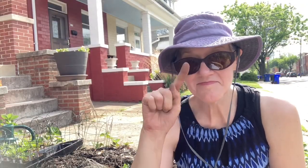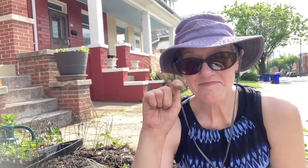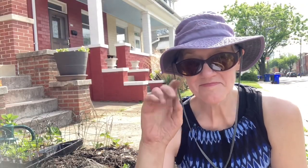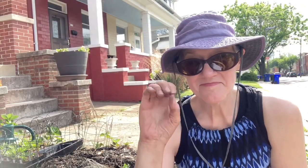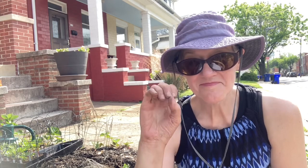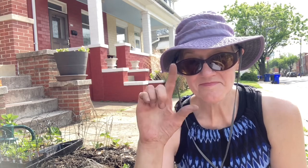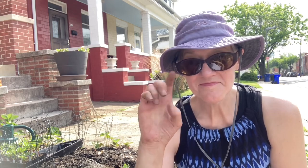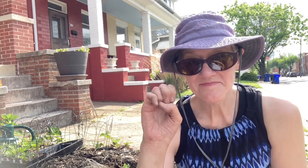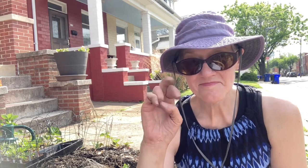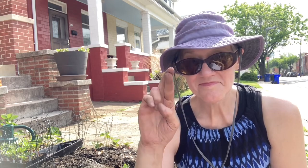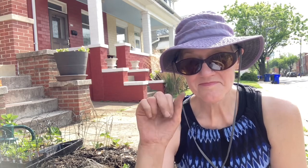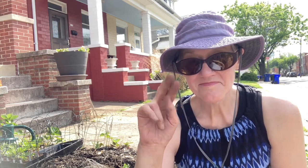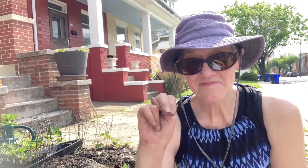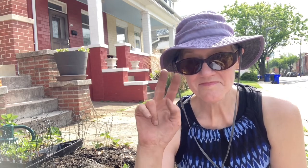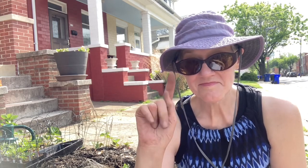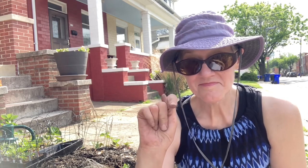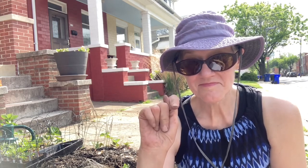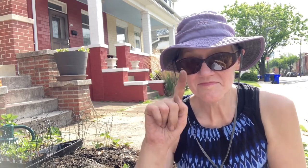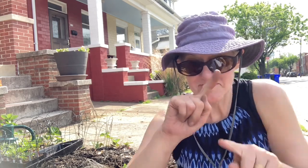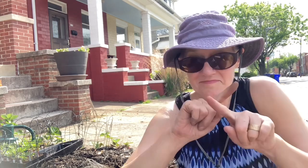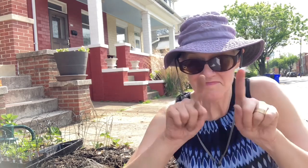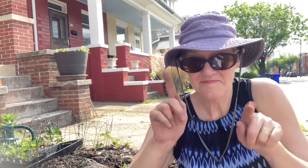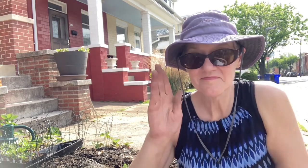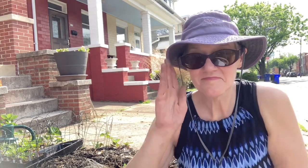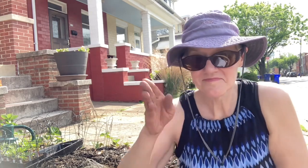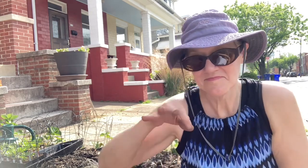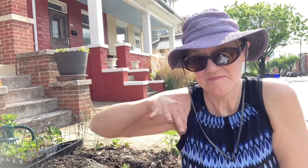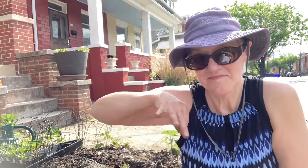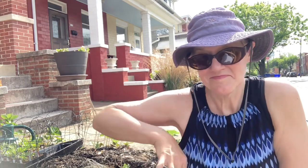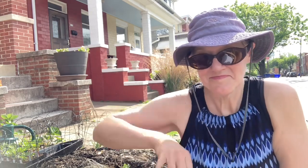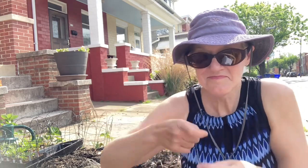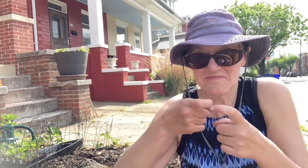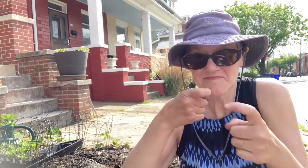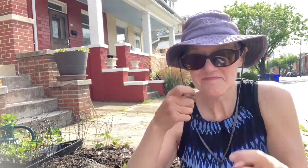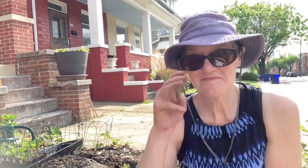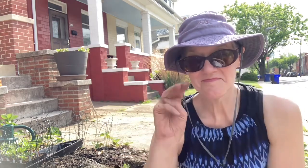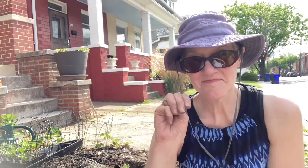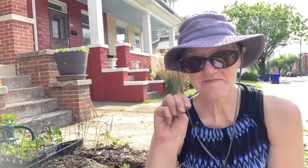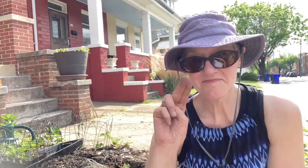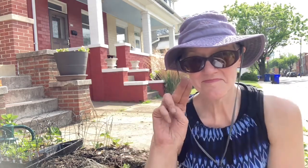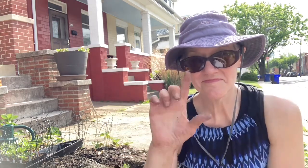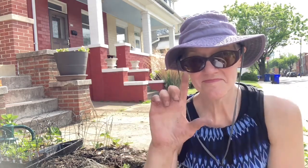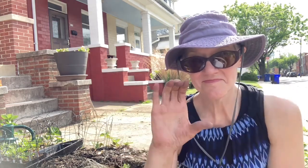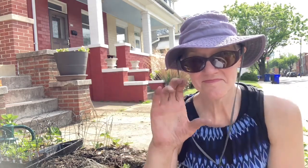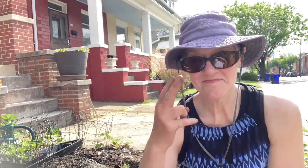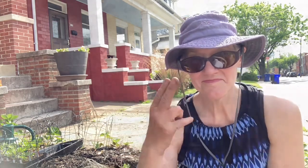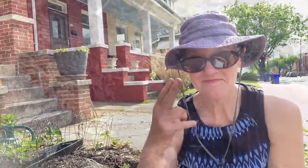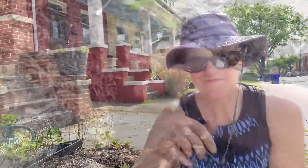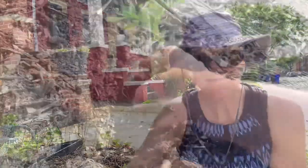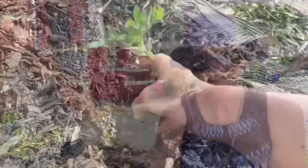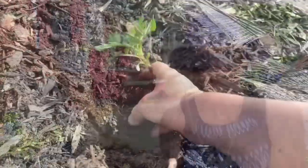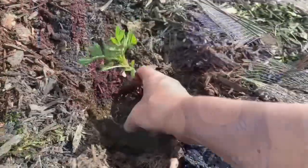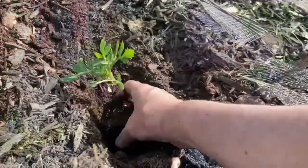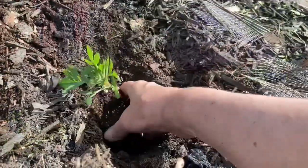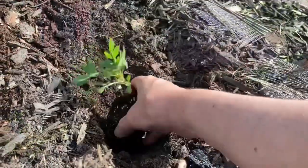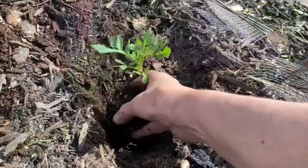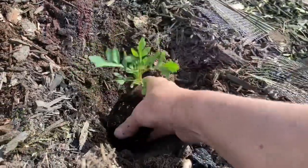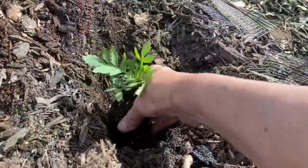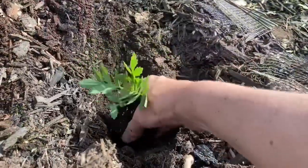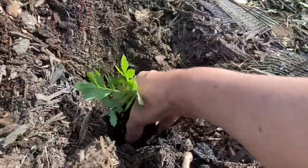Marigolds are drought tolerant, but they will benefit from mulch.